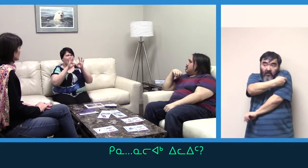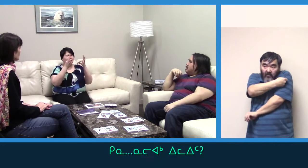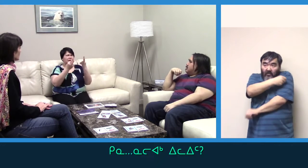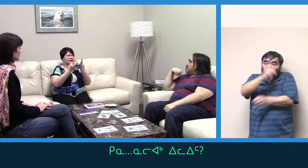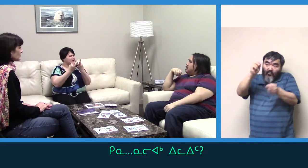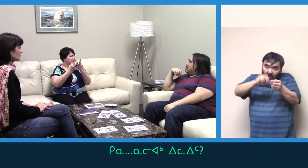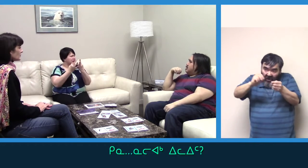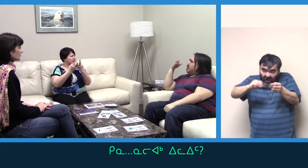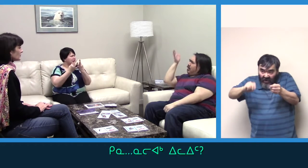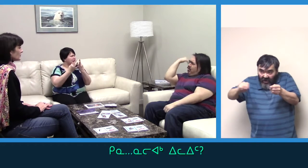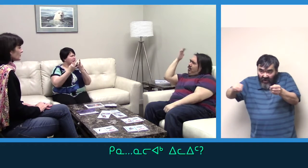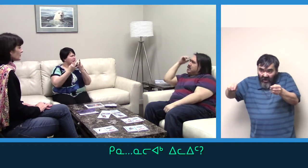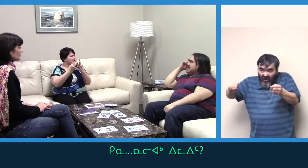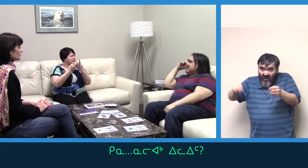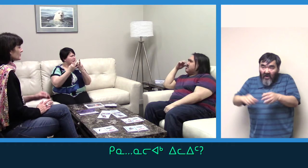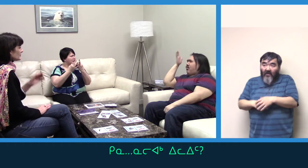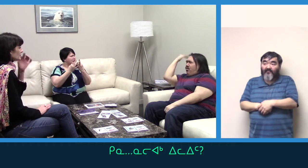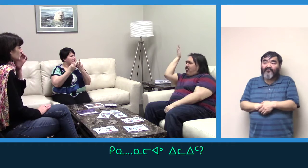Who family?